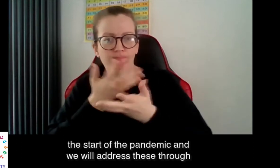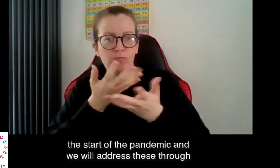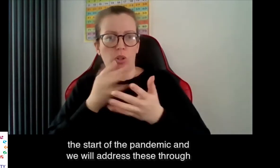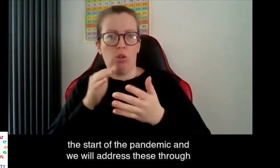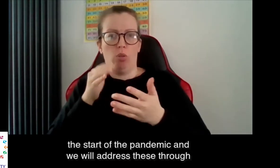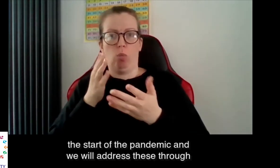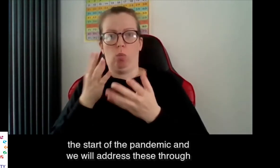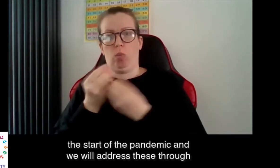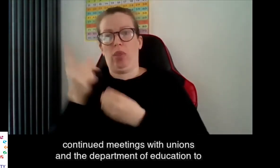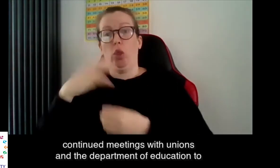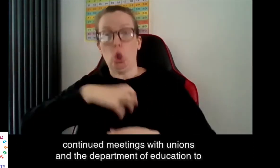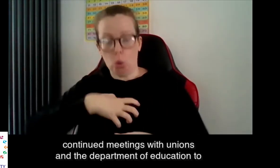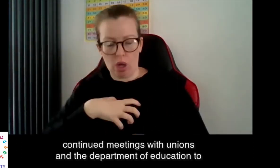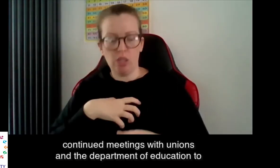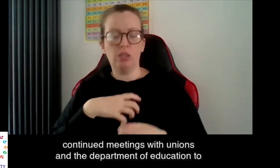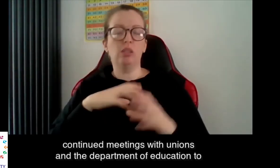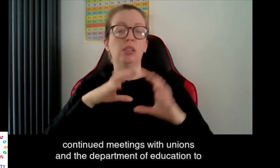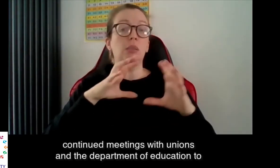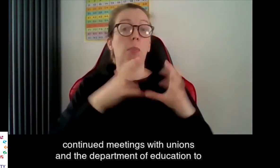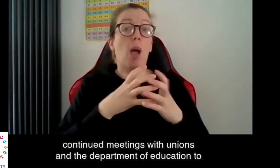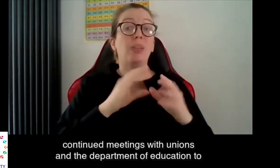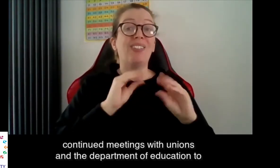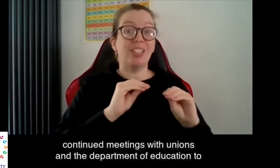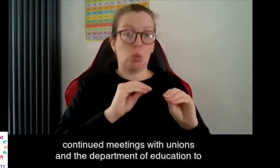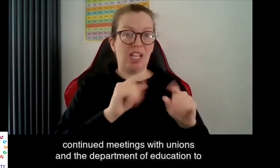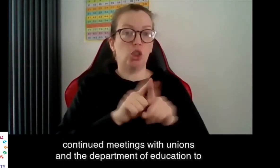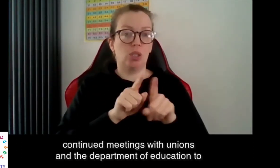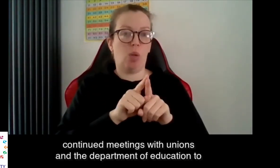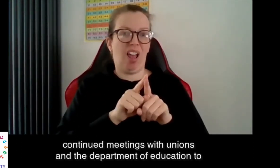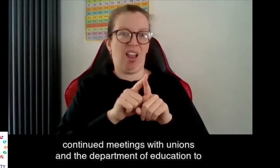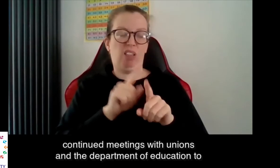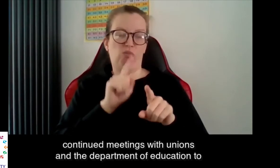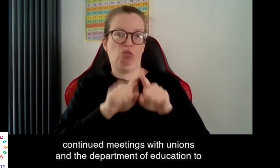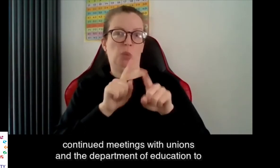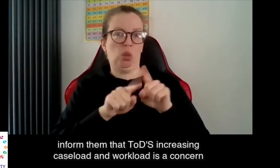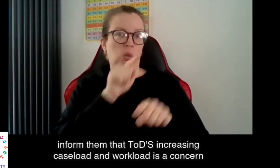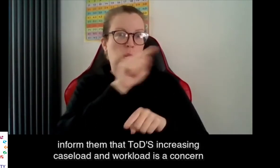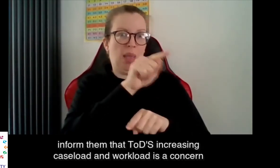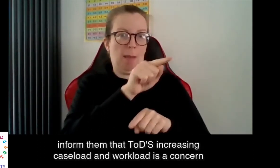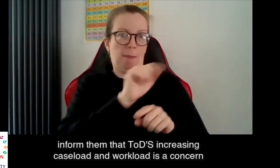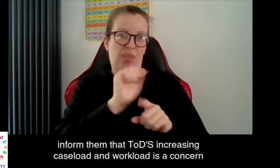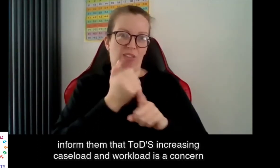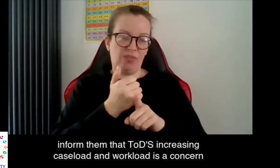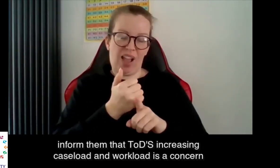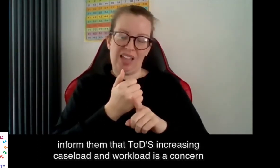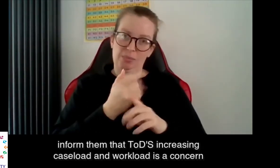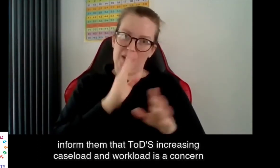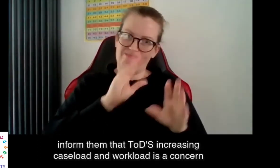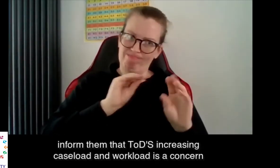will address these through continued meetings with unions and the Department of Education to inform them that ToD's increasing caseload